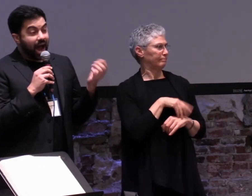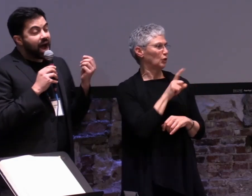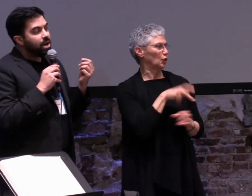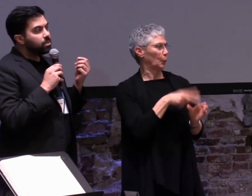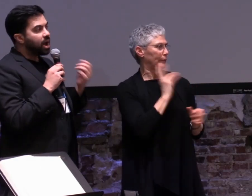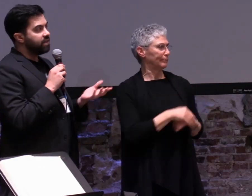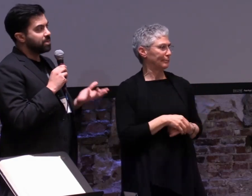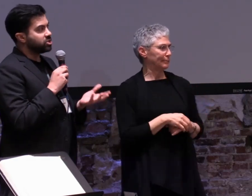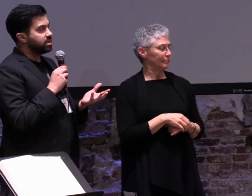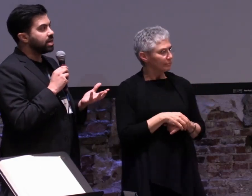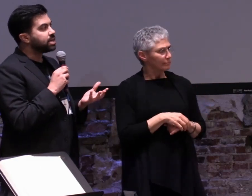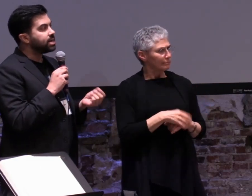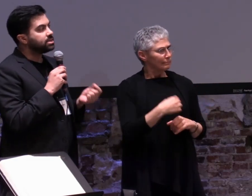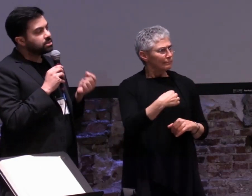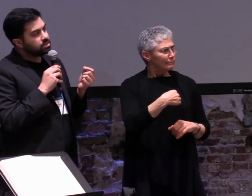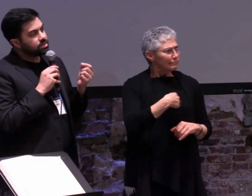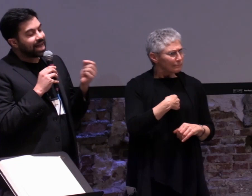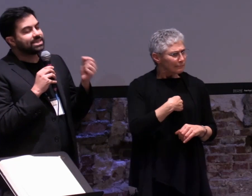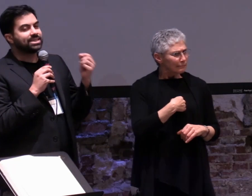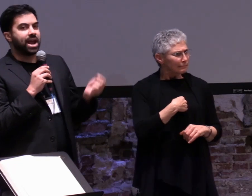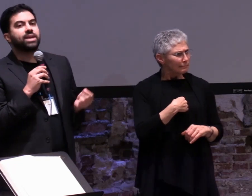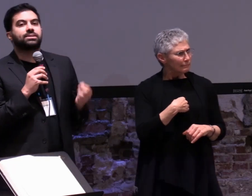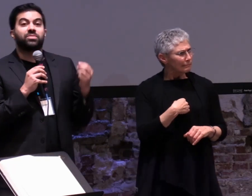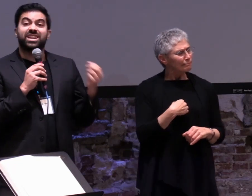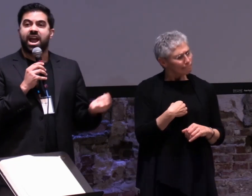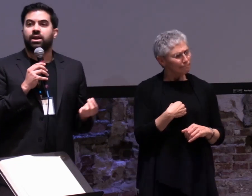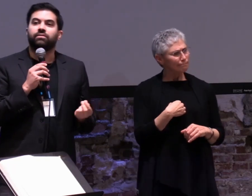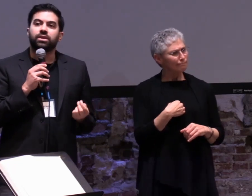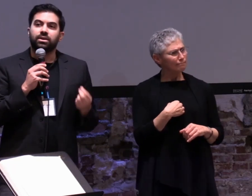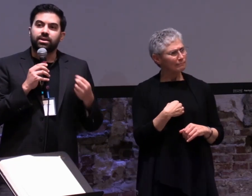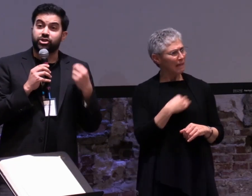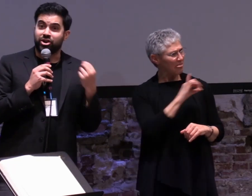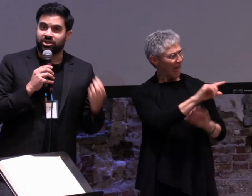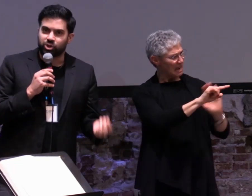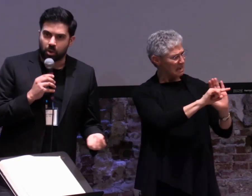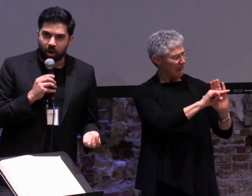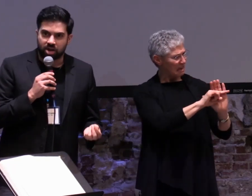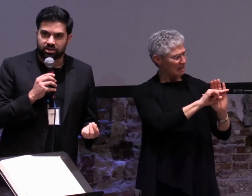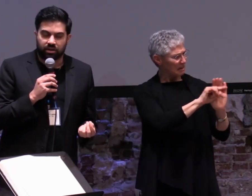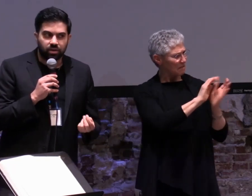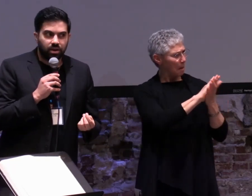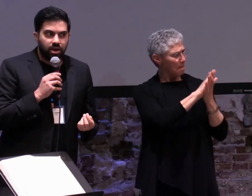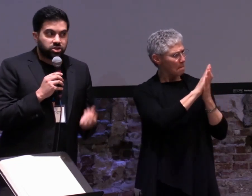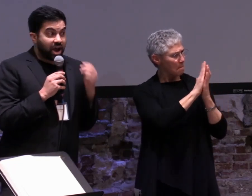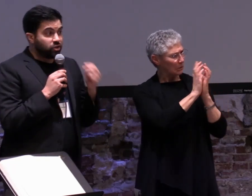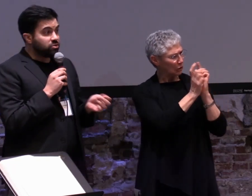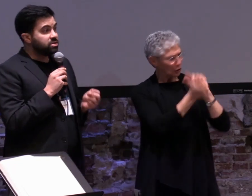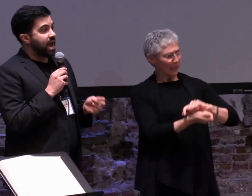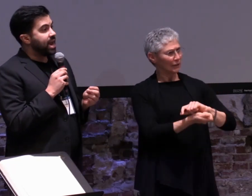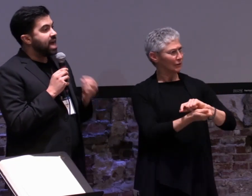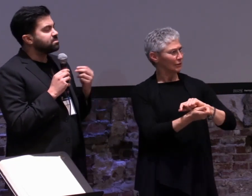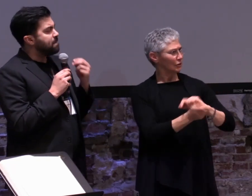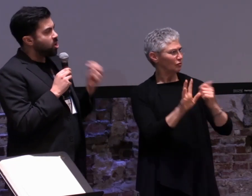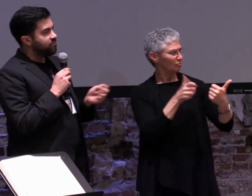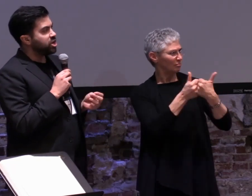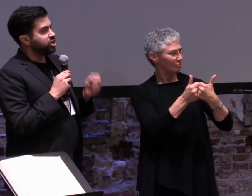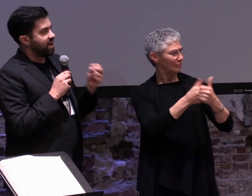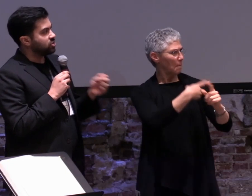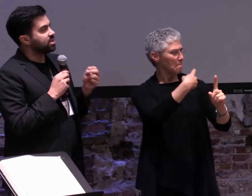I'm the kind of person that likes to take something negative and turn it into a positive. So I've used that as my motivation ever since